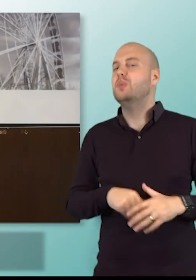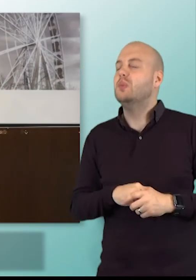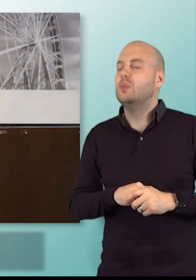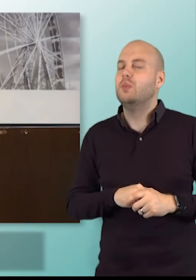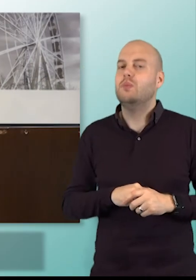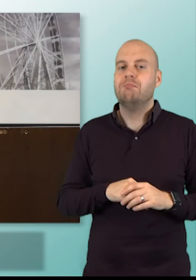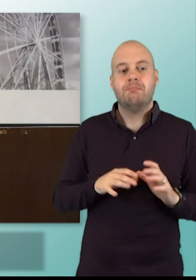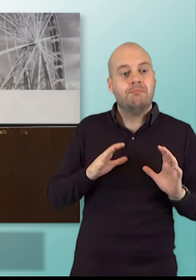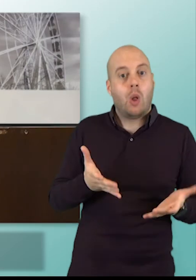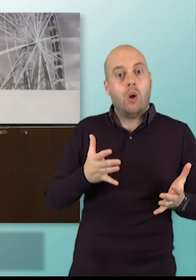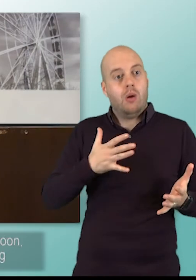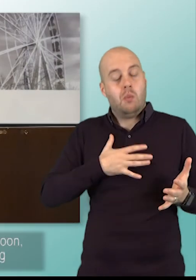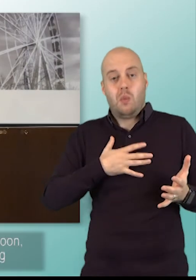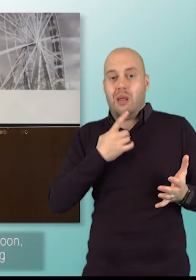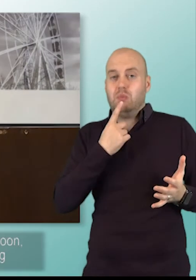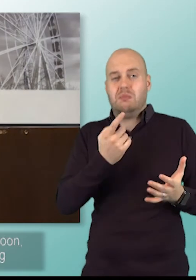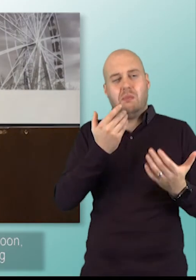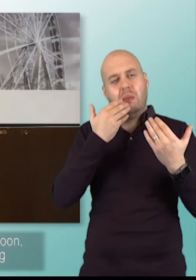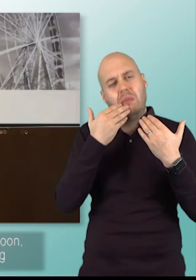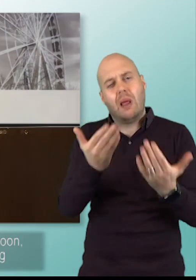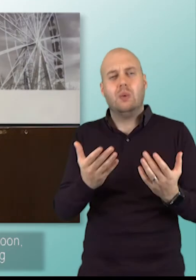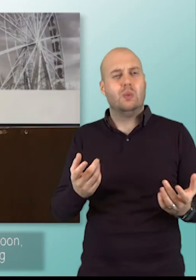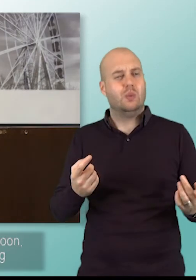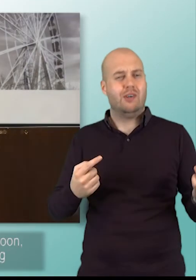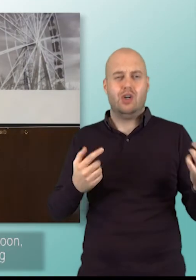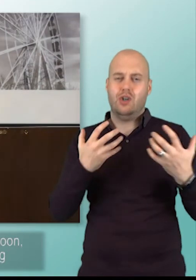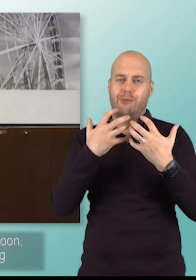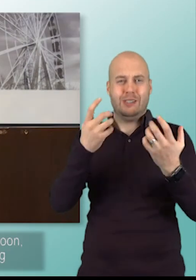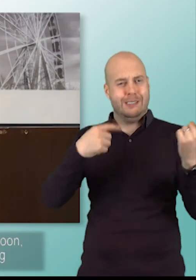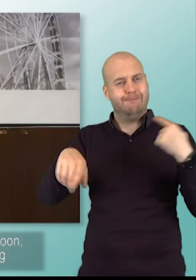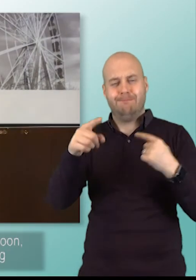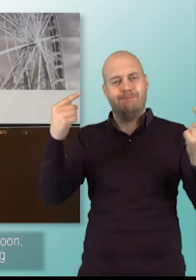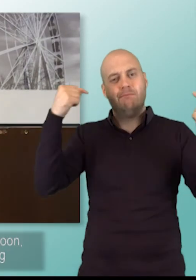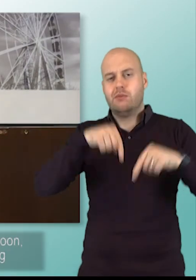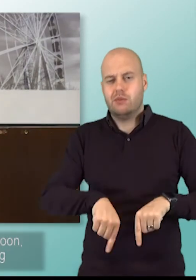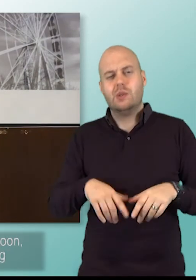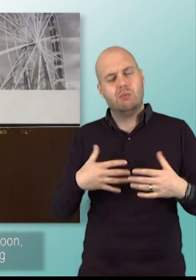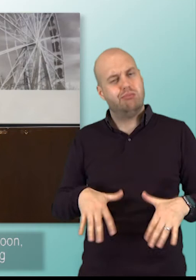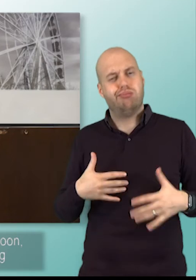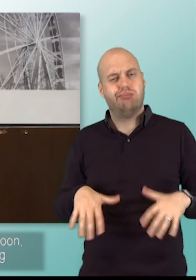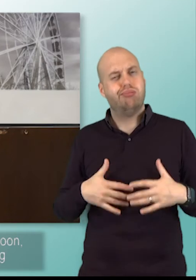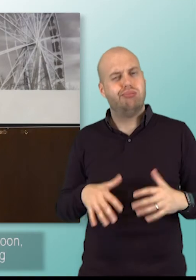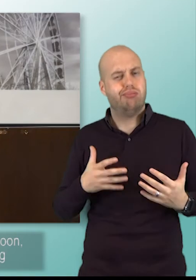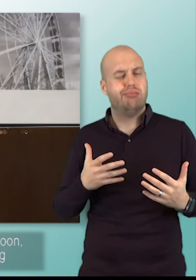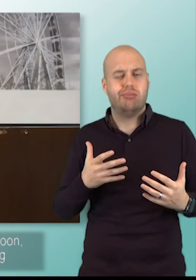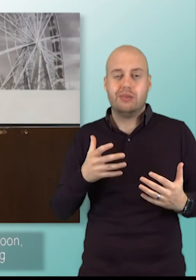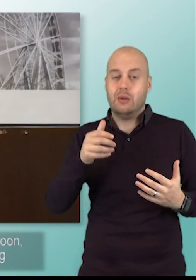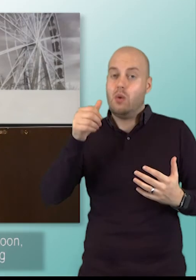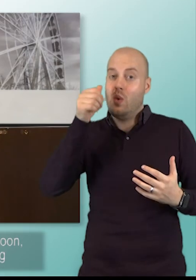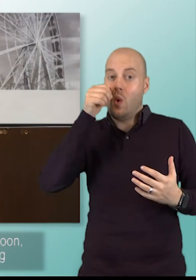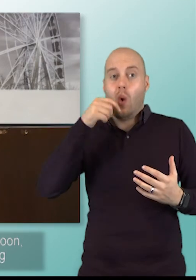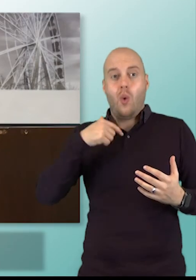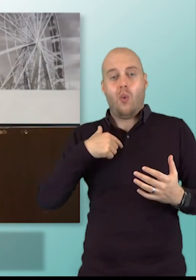to everybody for this afternoon. Thank you to all of you for coming along this afternoon. We very much realise that we're